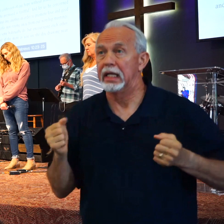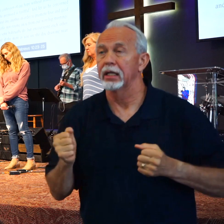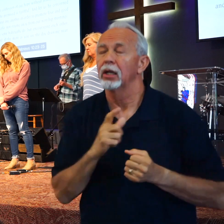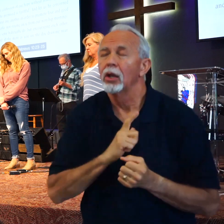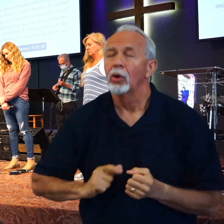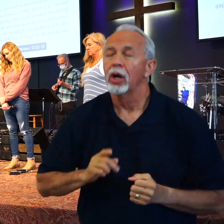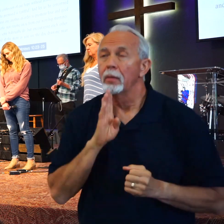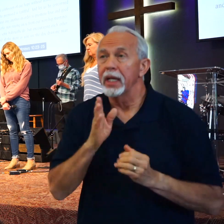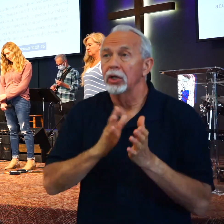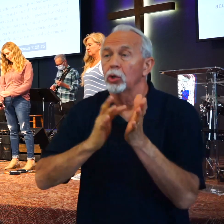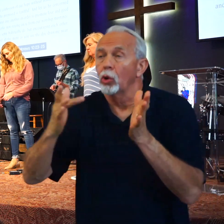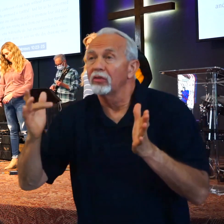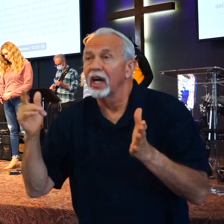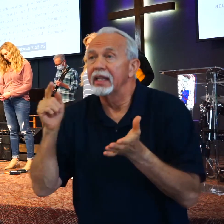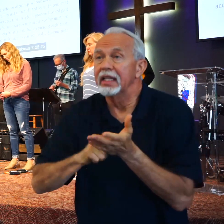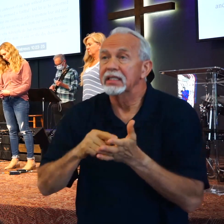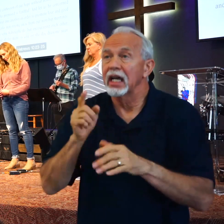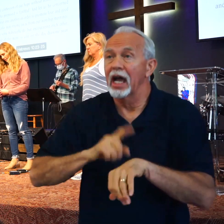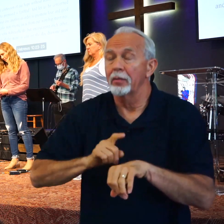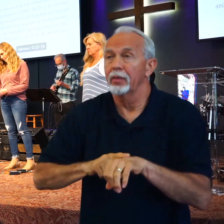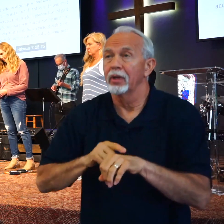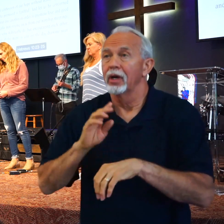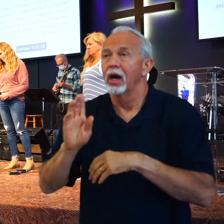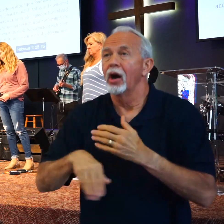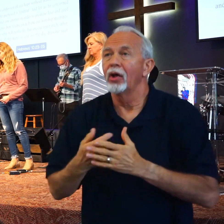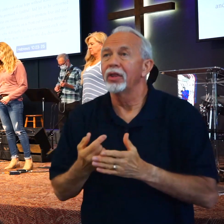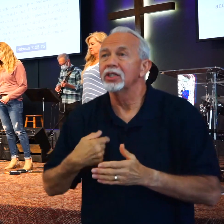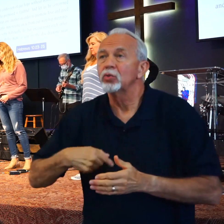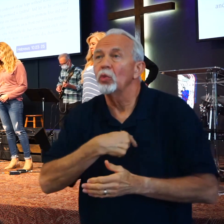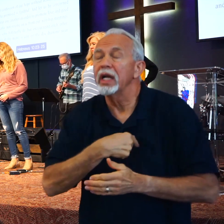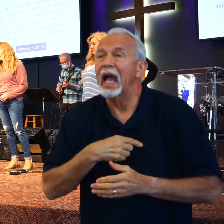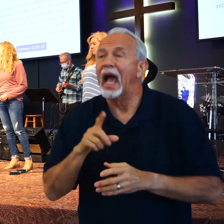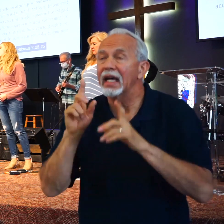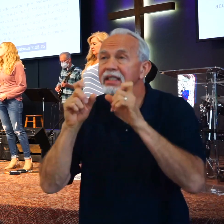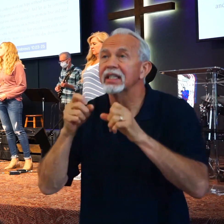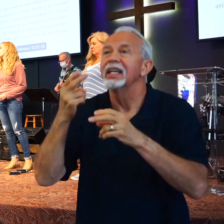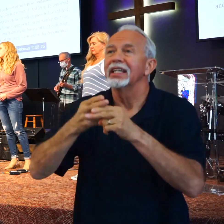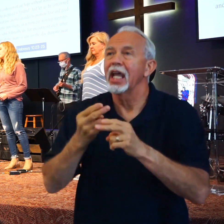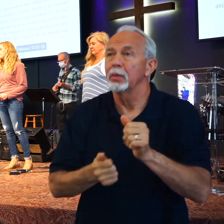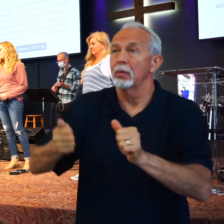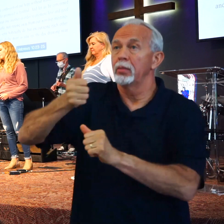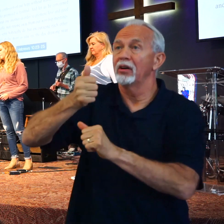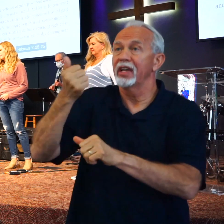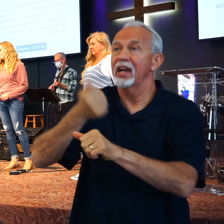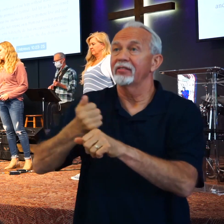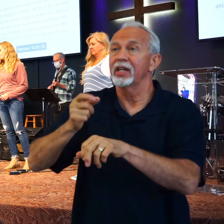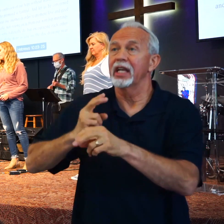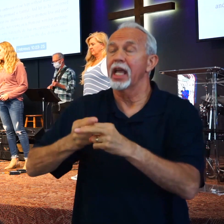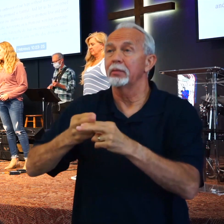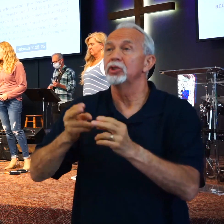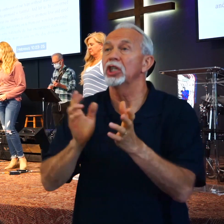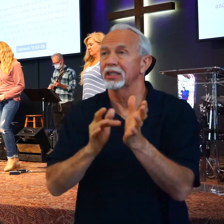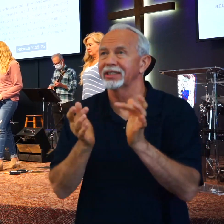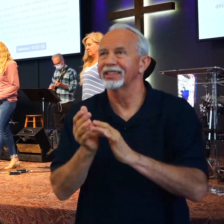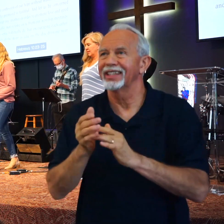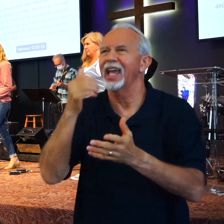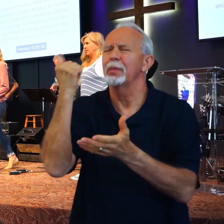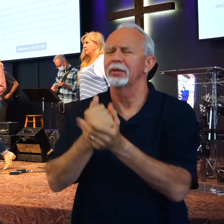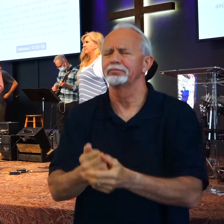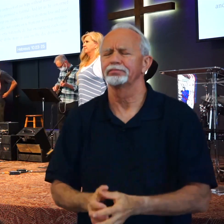be glorified in this time. And all this we ask in the name that is above every name, the name of Jesus.